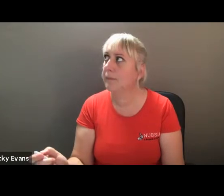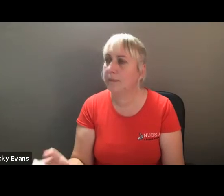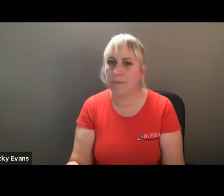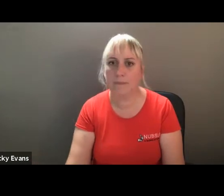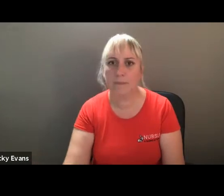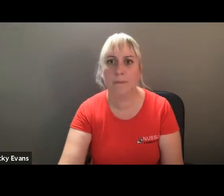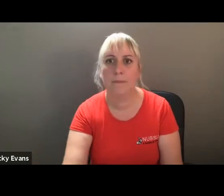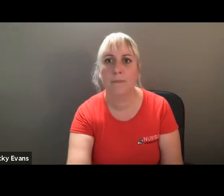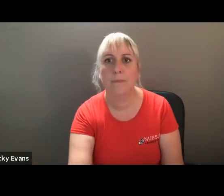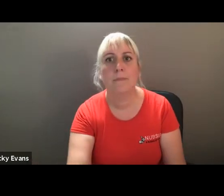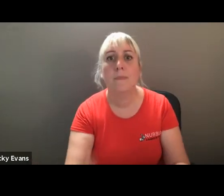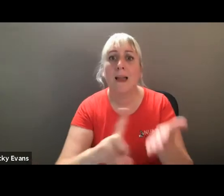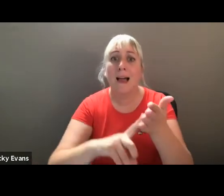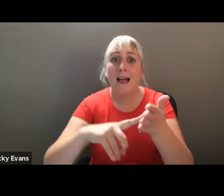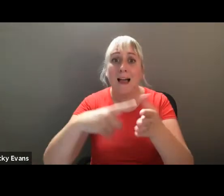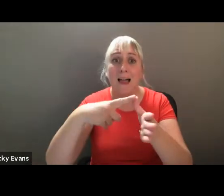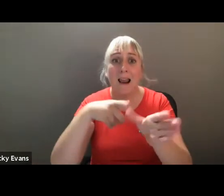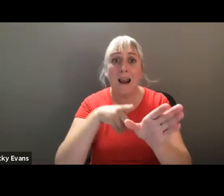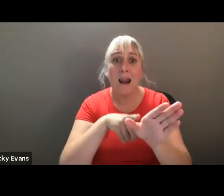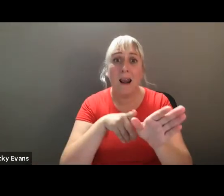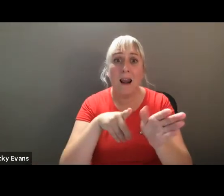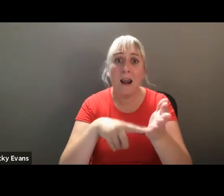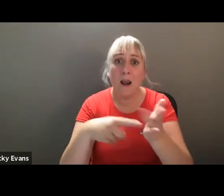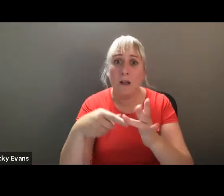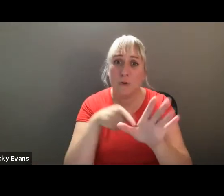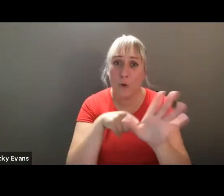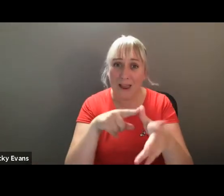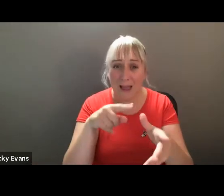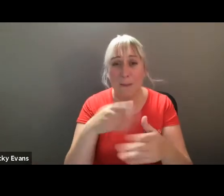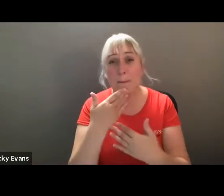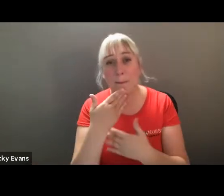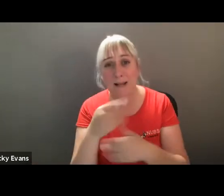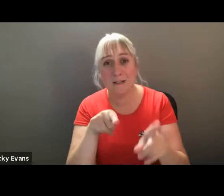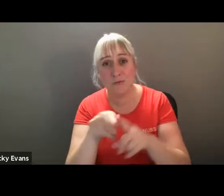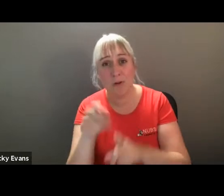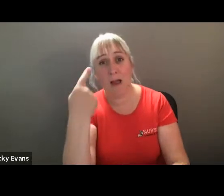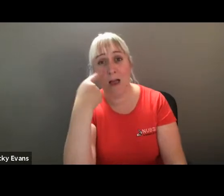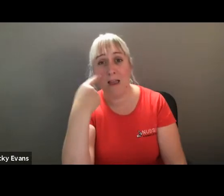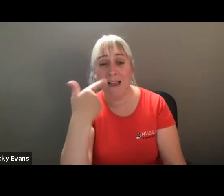Latoya, if you want just one more shot at turning your video on.